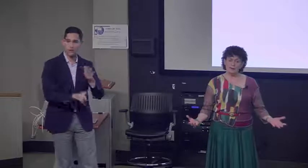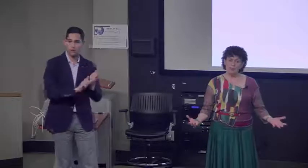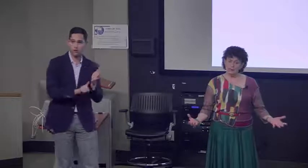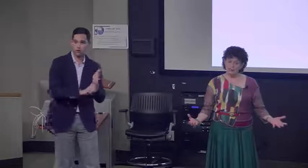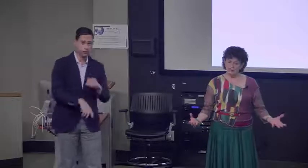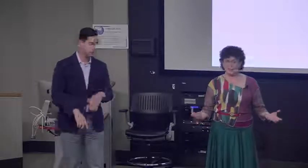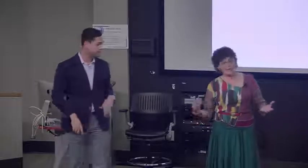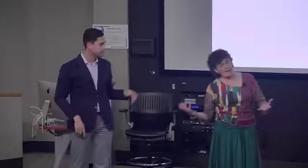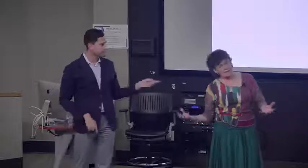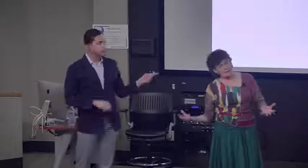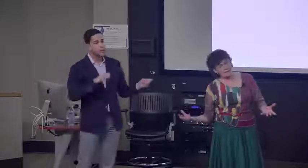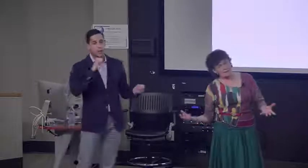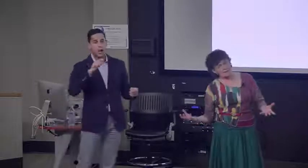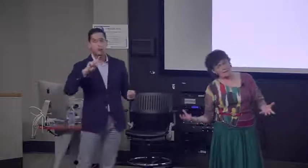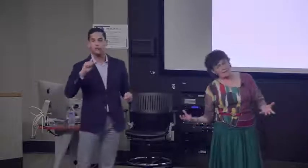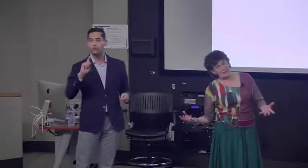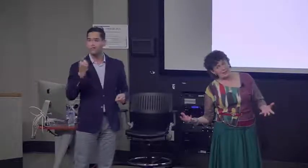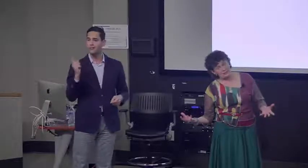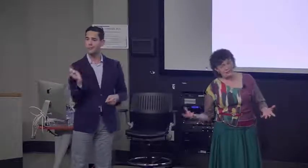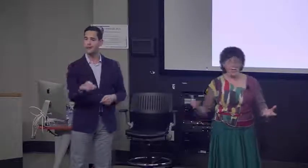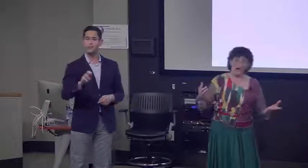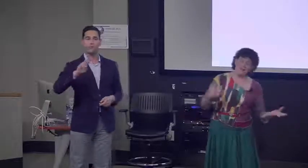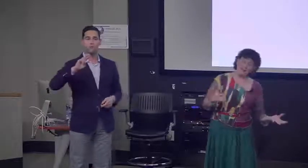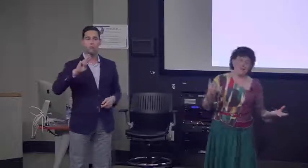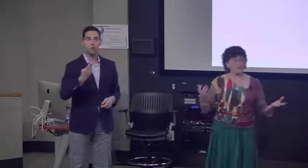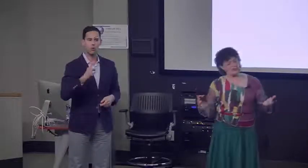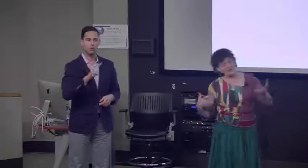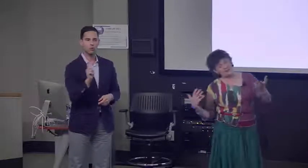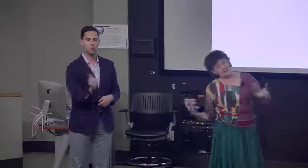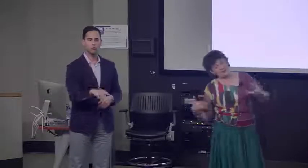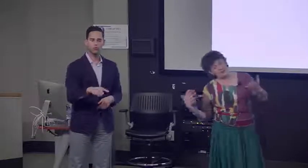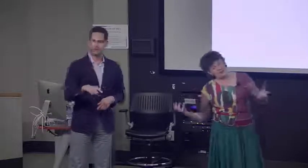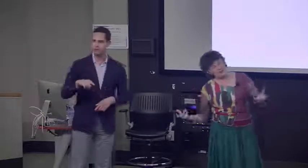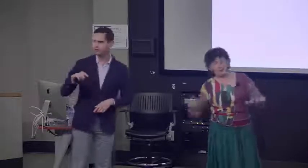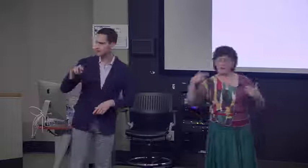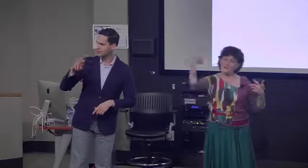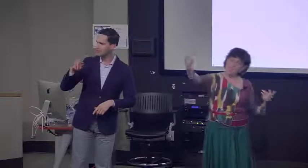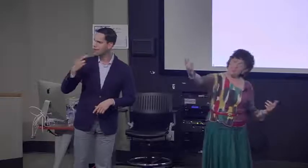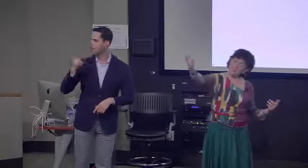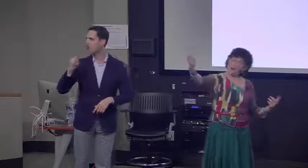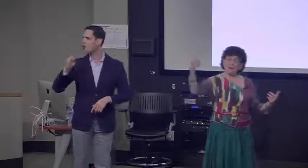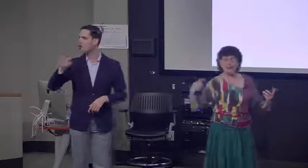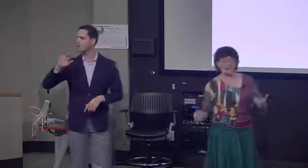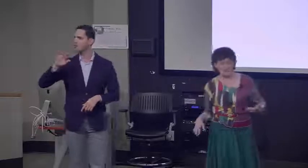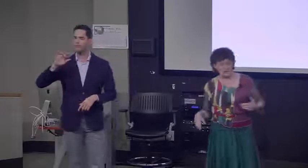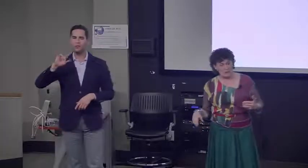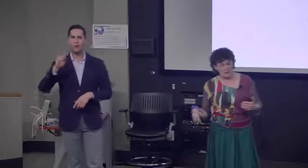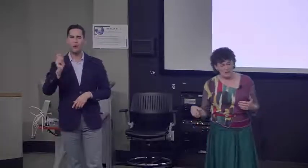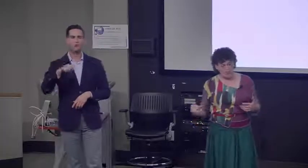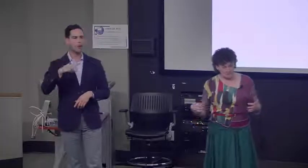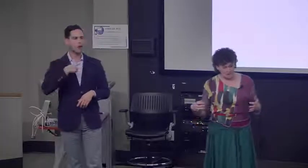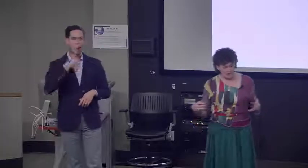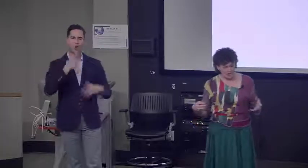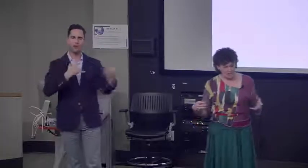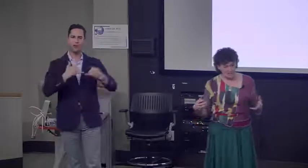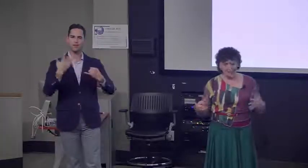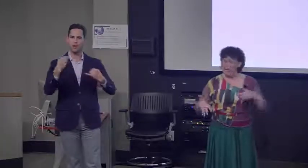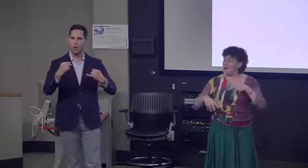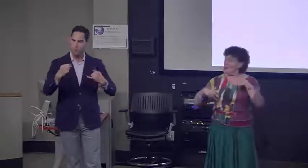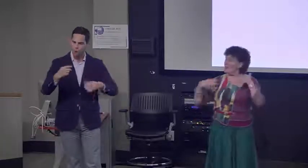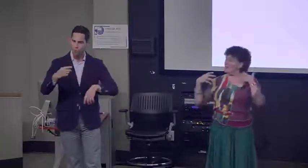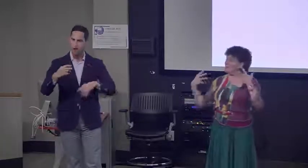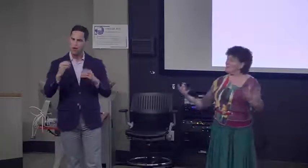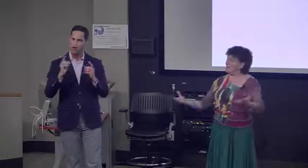rhetorical questions like happens in most classrooms, where there's a yes or no answer or a single word answer required from the child,